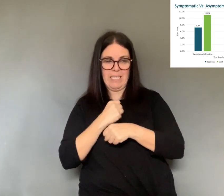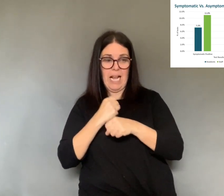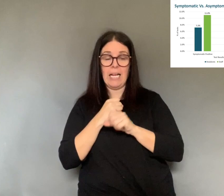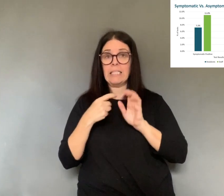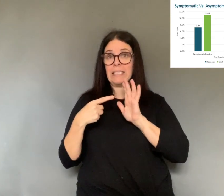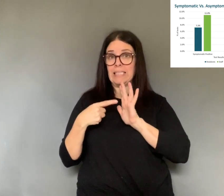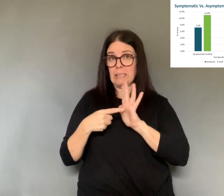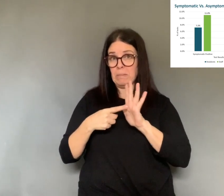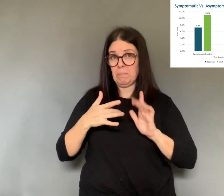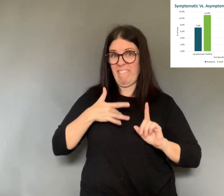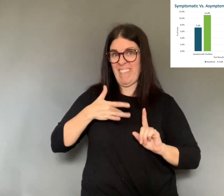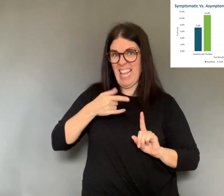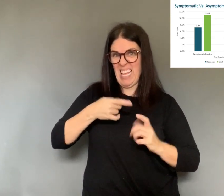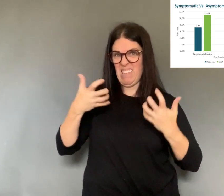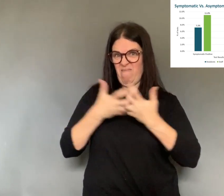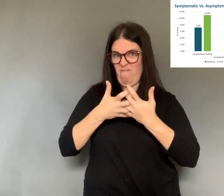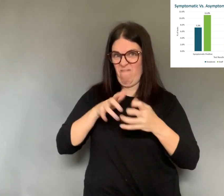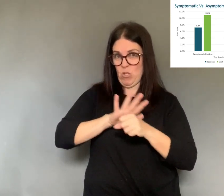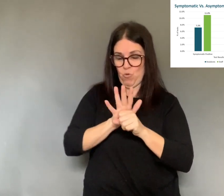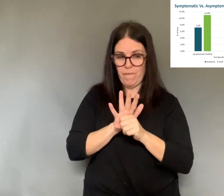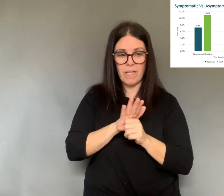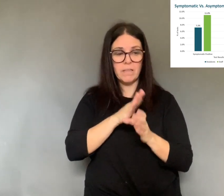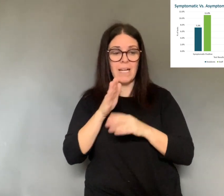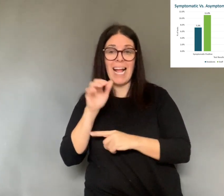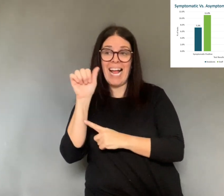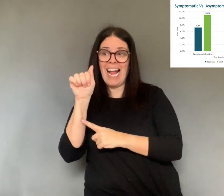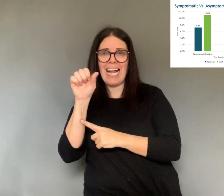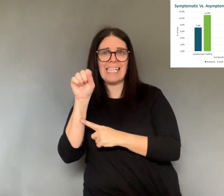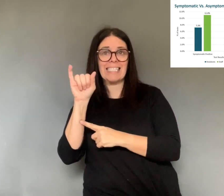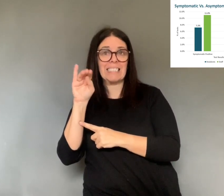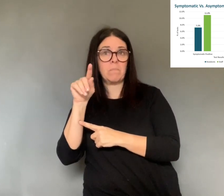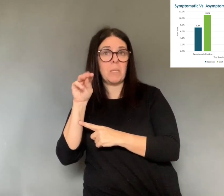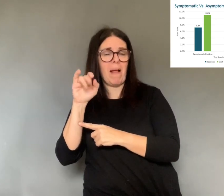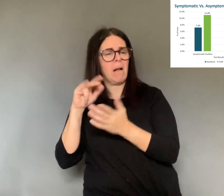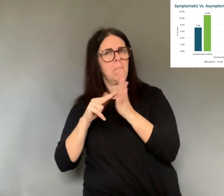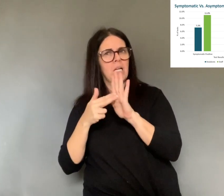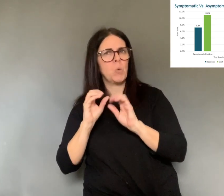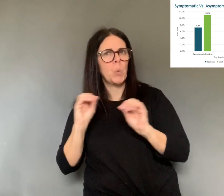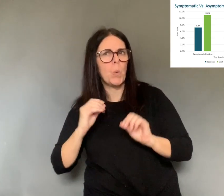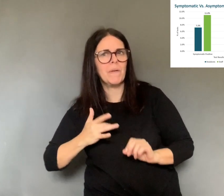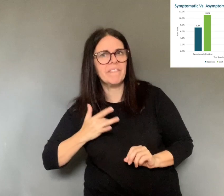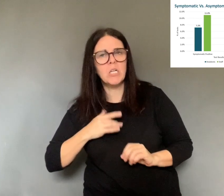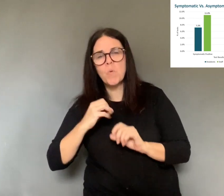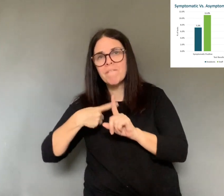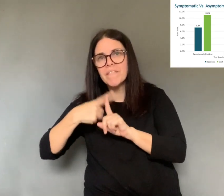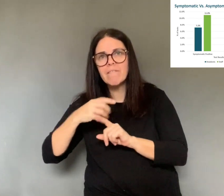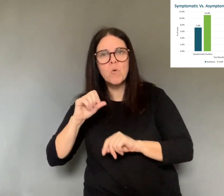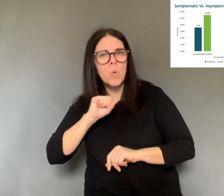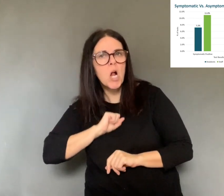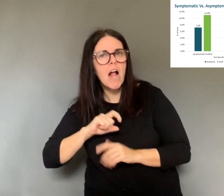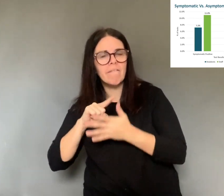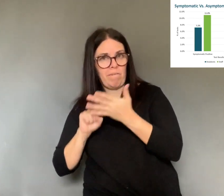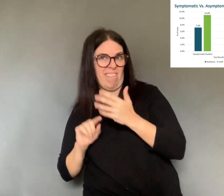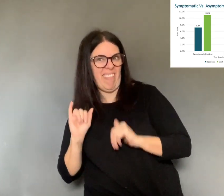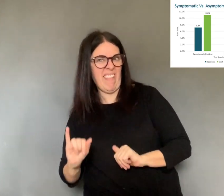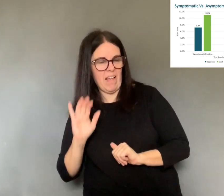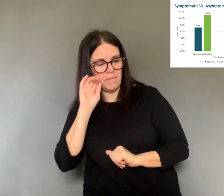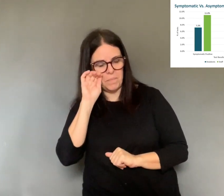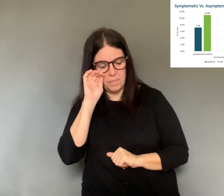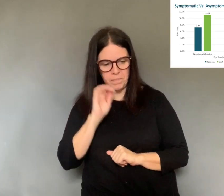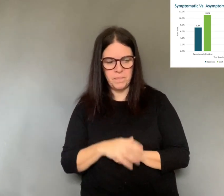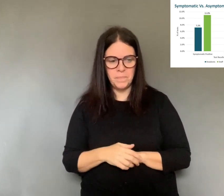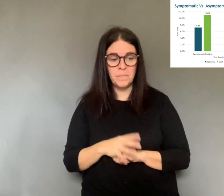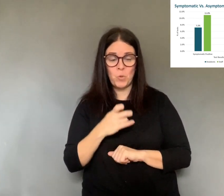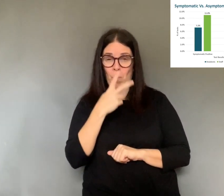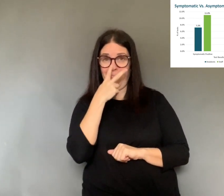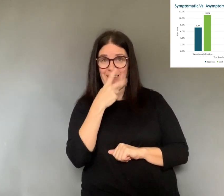symptomatic residents, and asymptomatic staff and asymptomatic residents. Based on the preliminary data, we